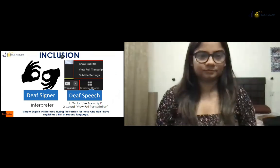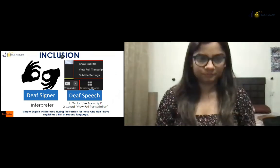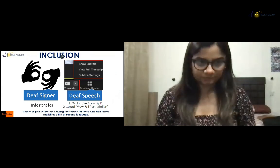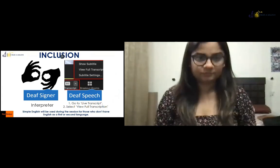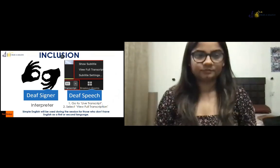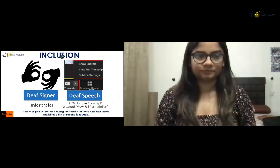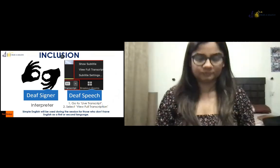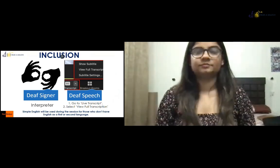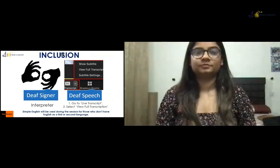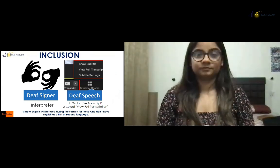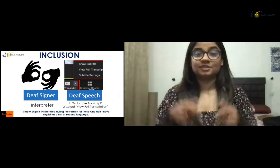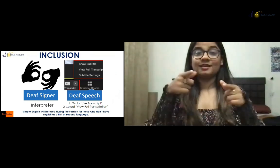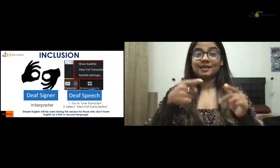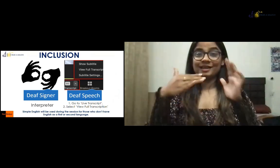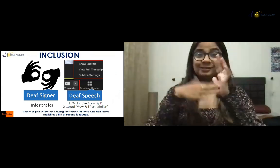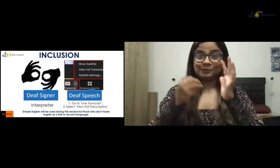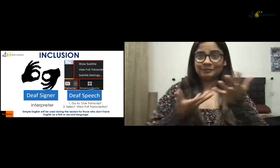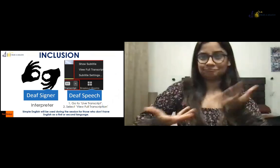Next.